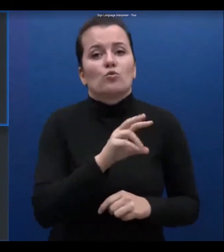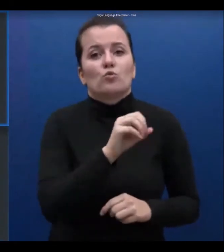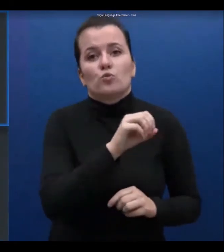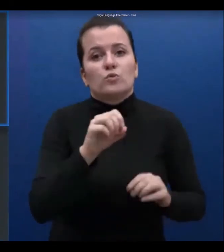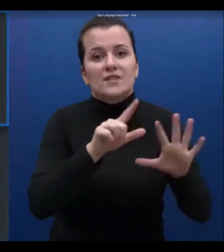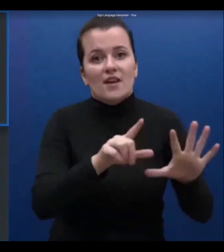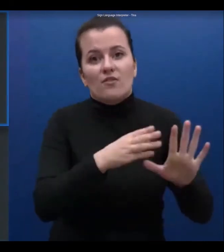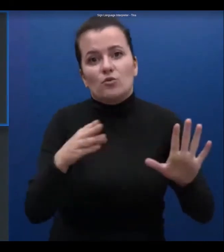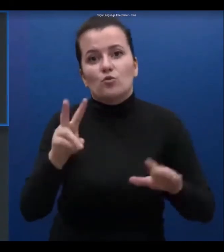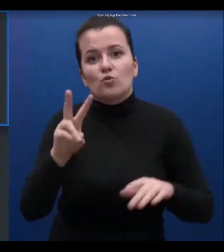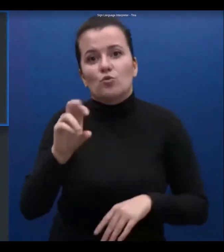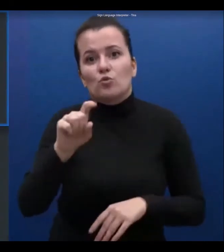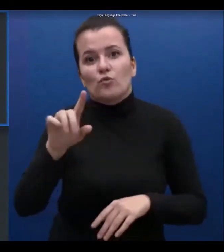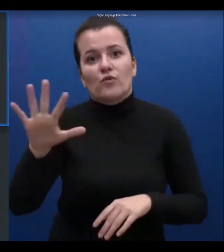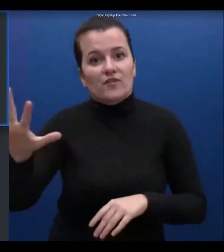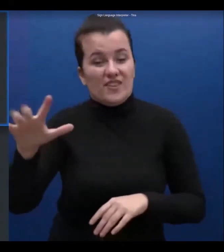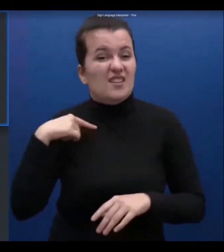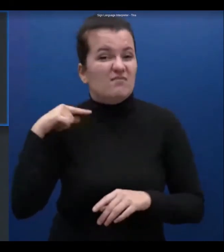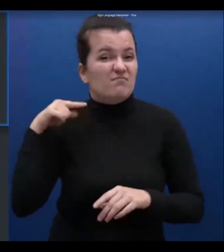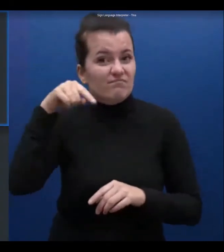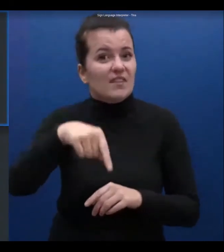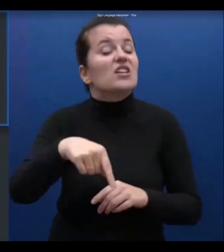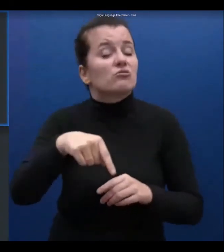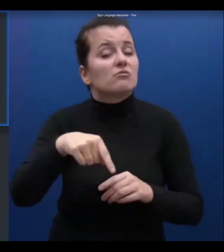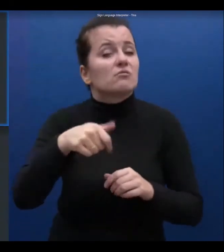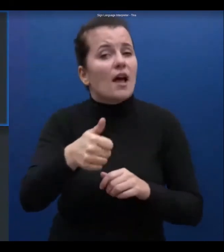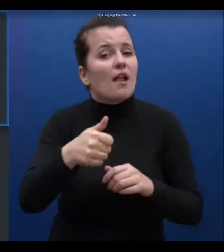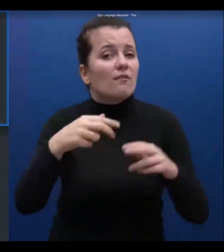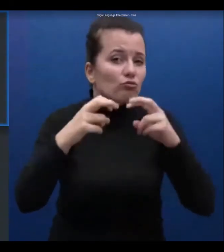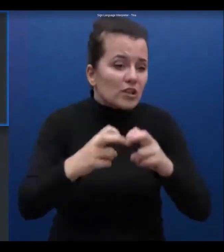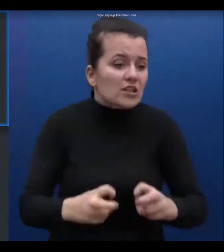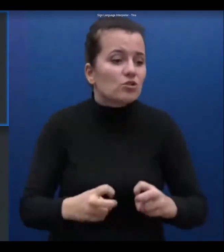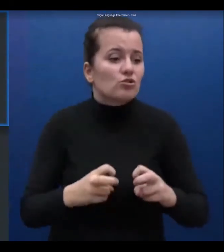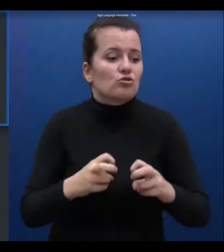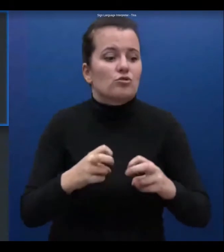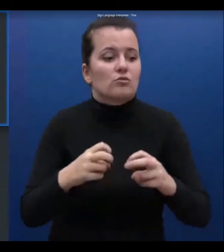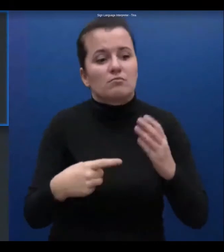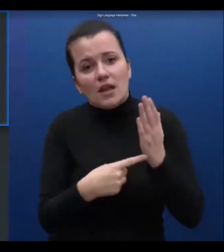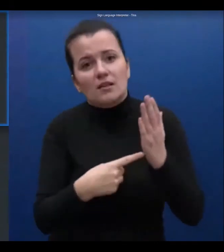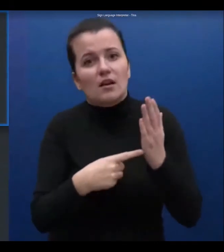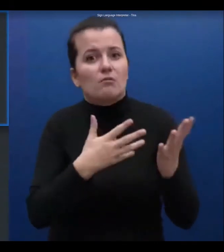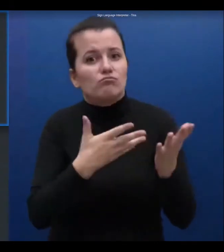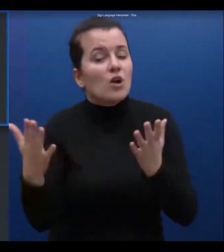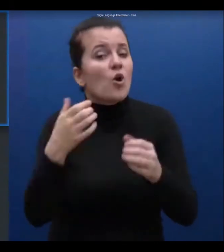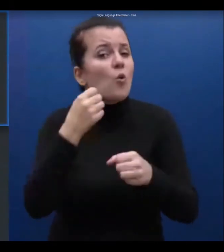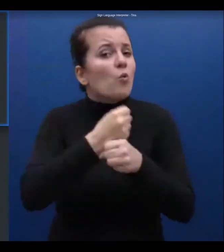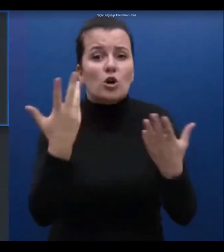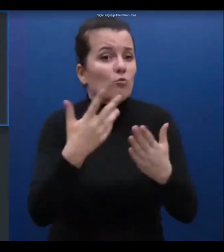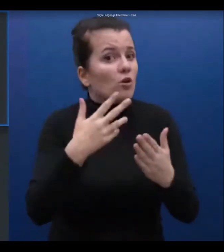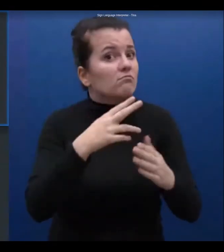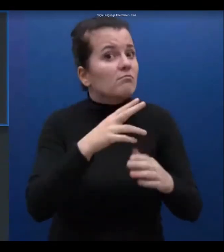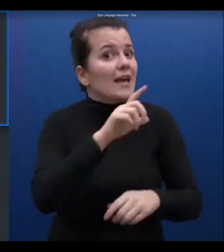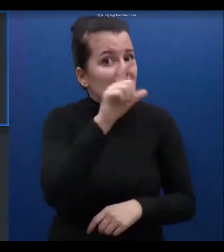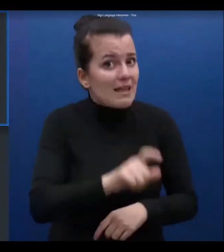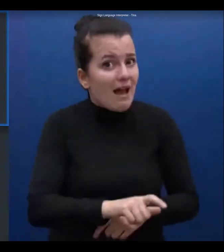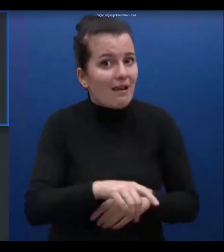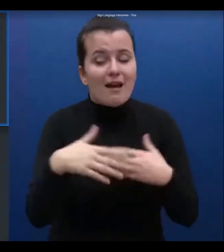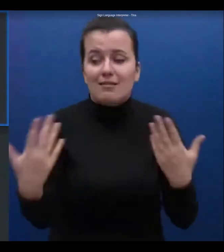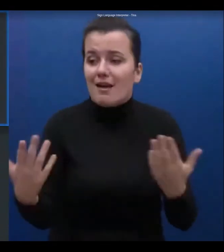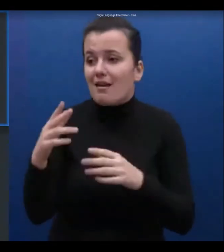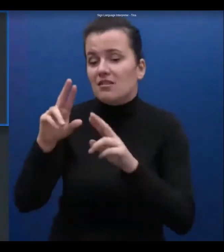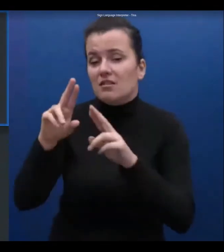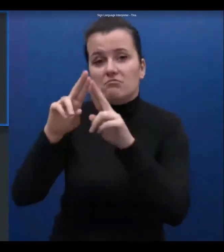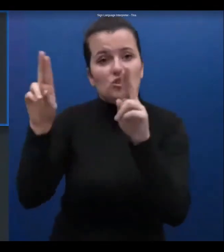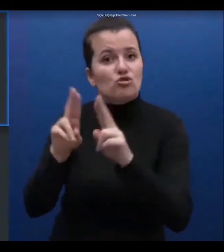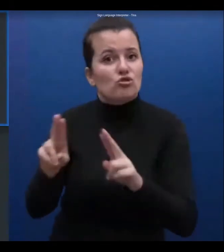researcher at the Politecnico di Torino, working on national and international projects, dealing with